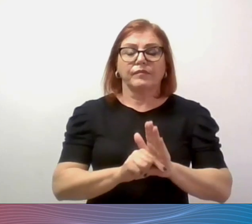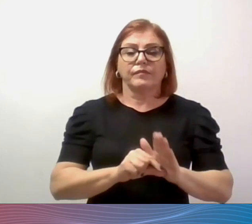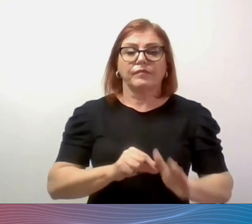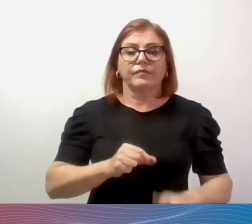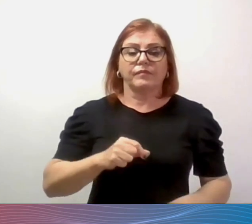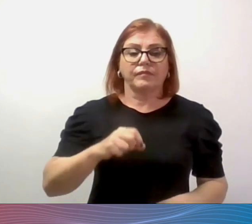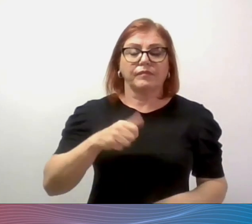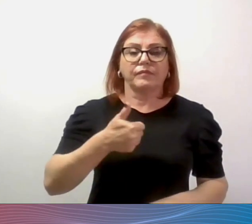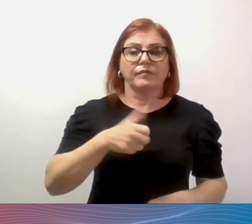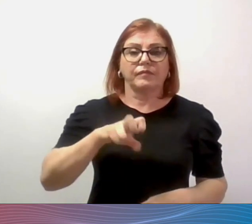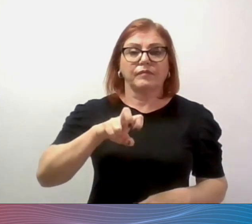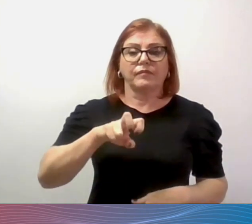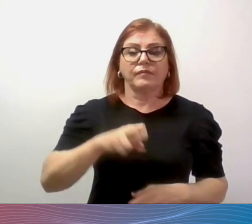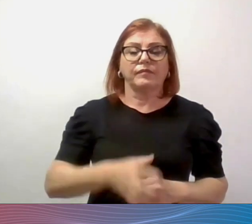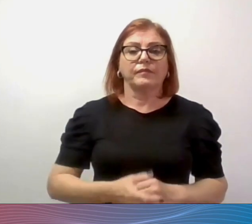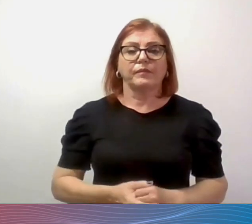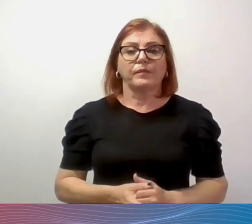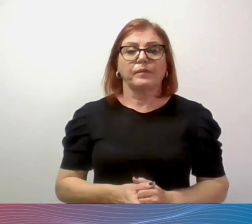John